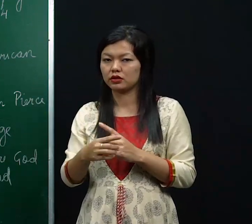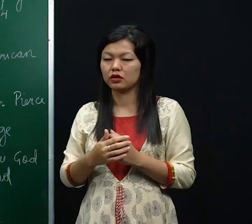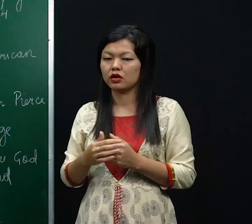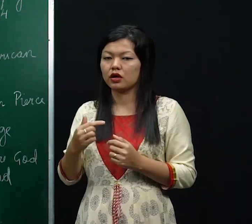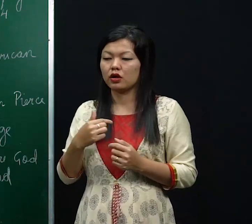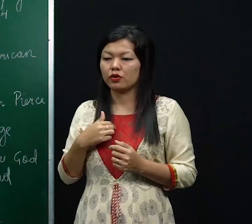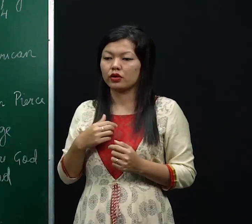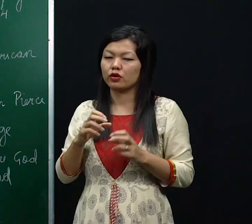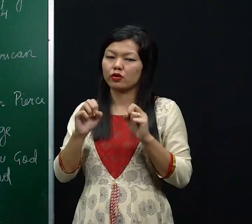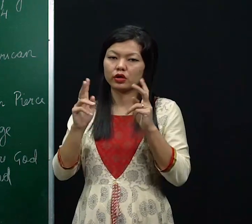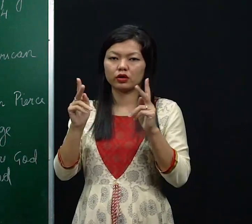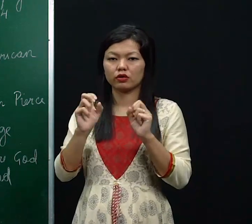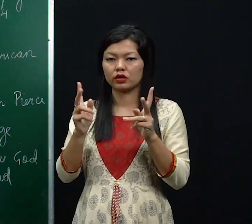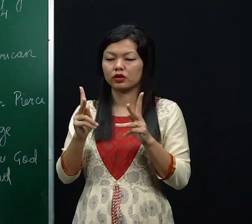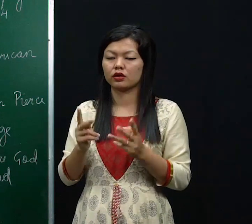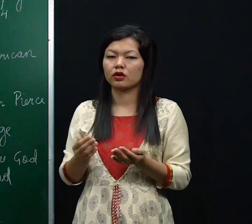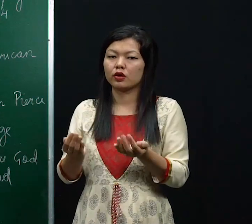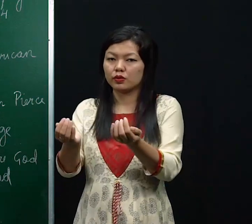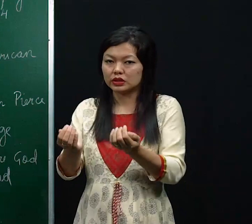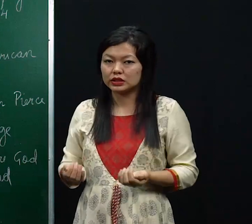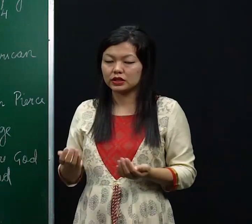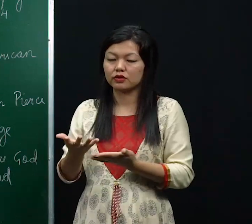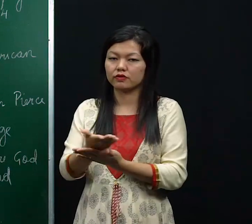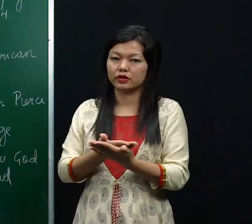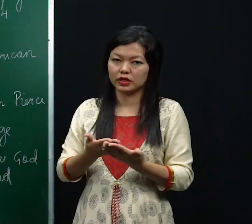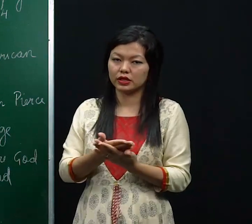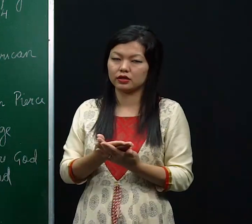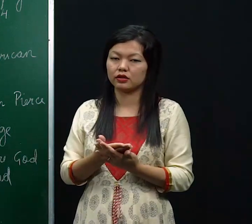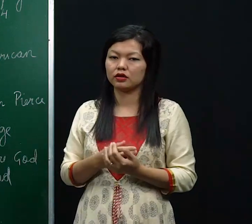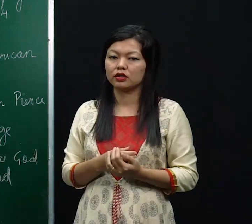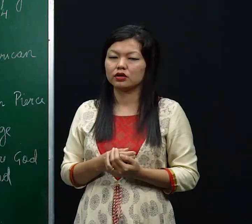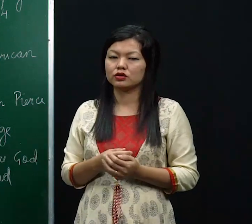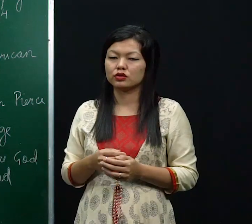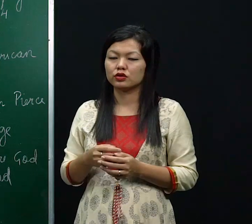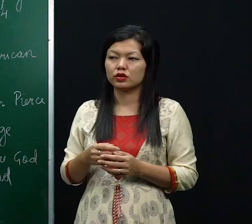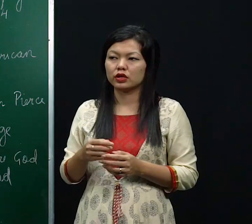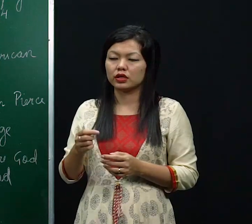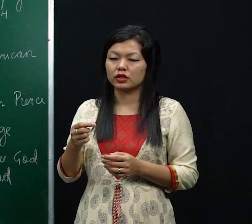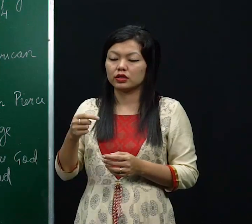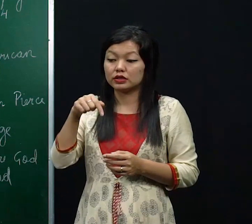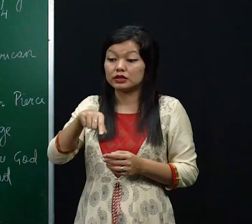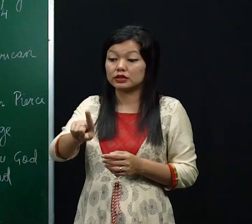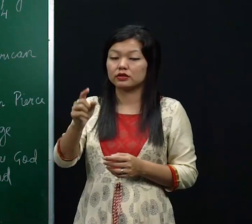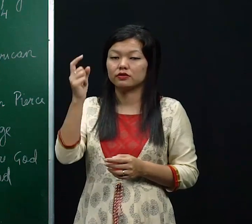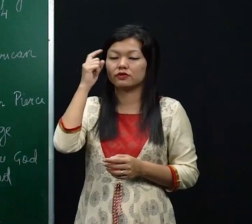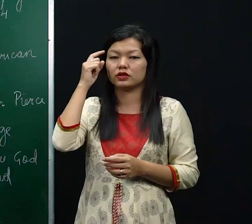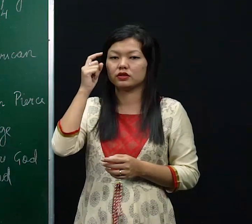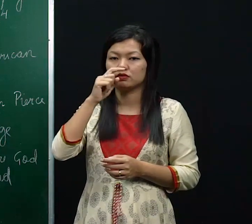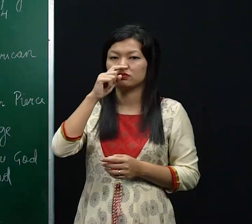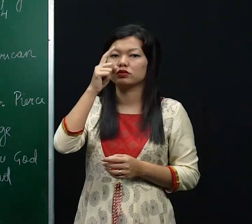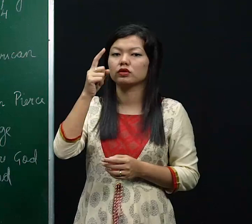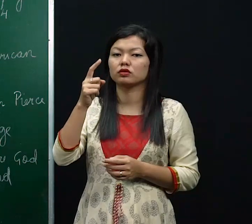tone of superiority, right? The tone of superiority where they consider themselves to be better than the other group of